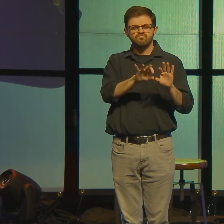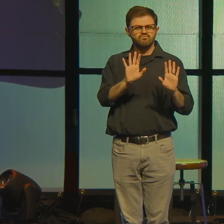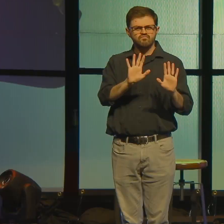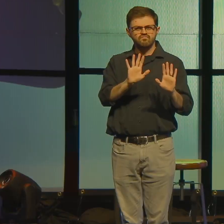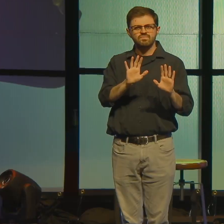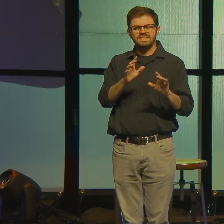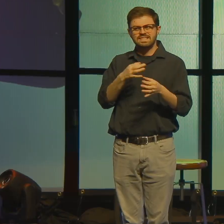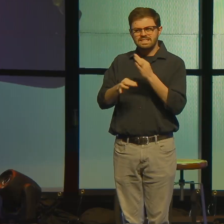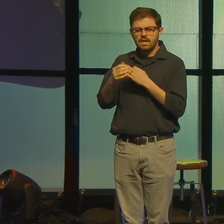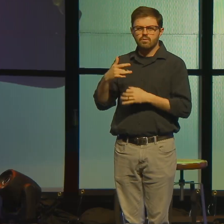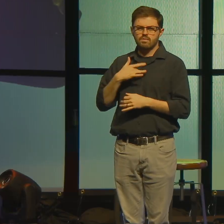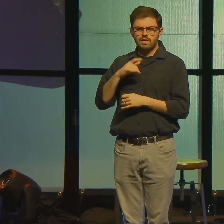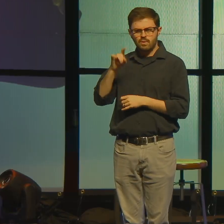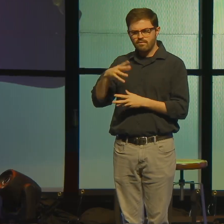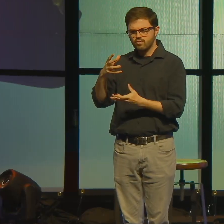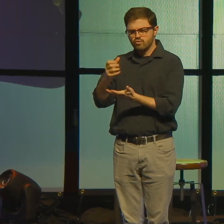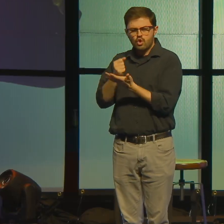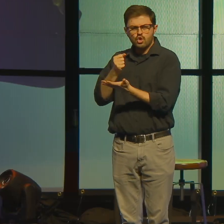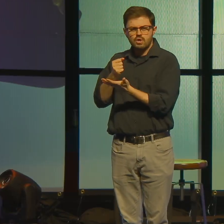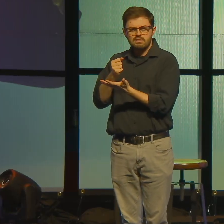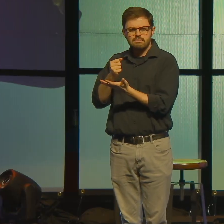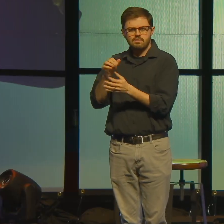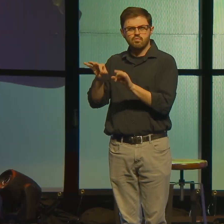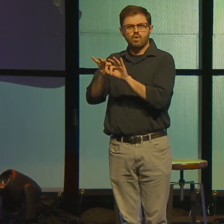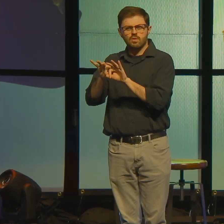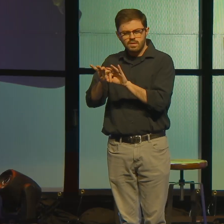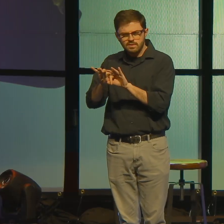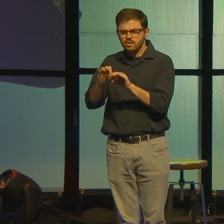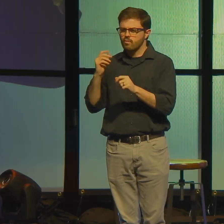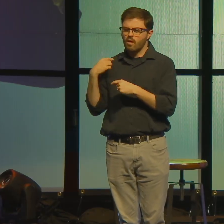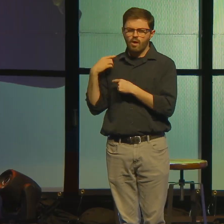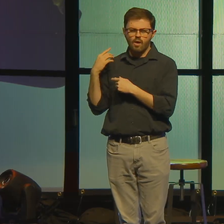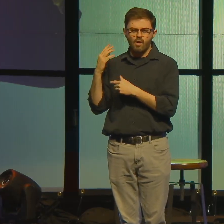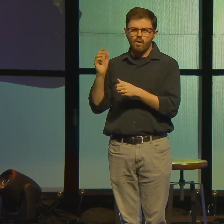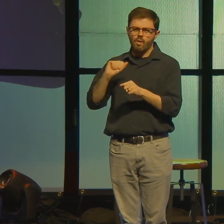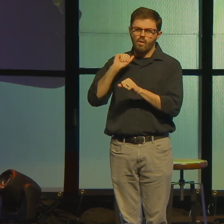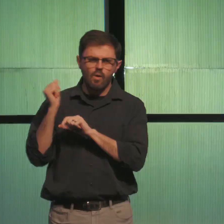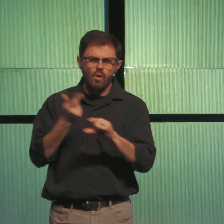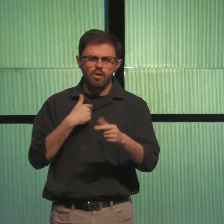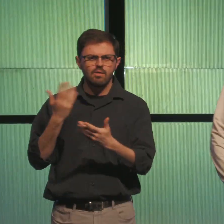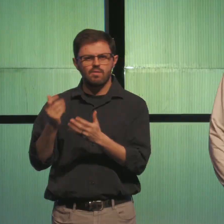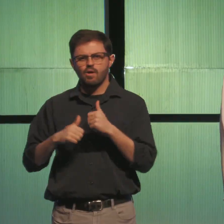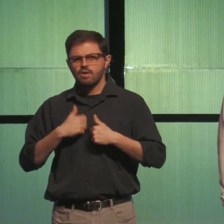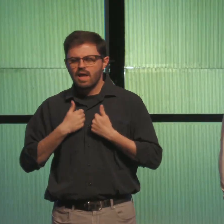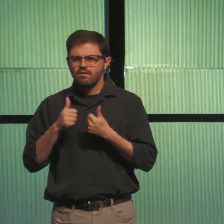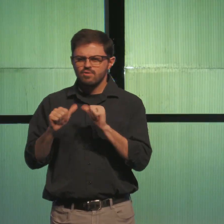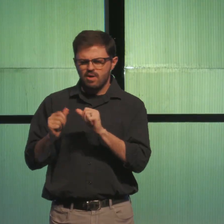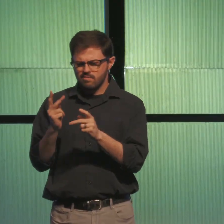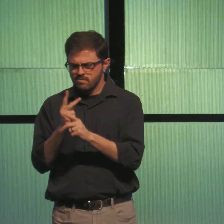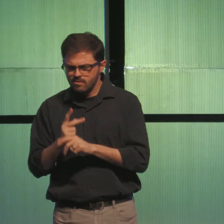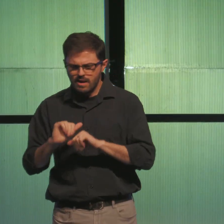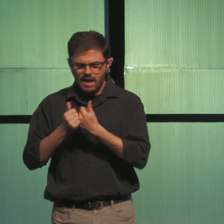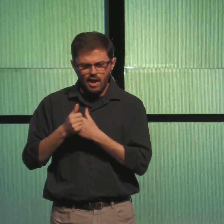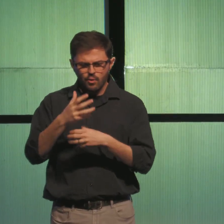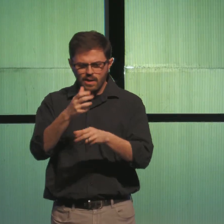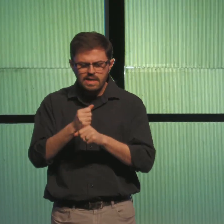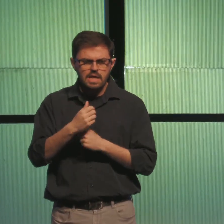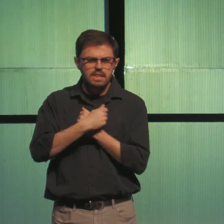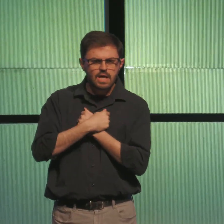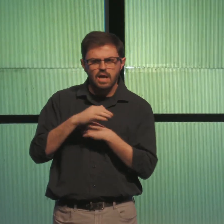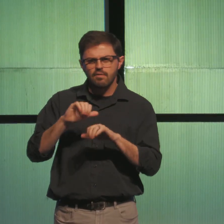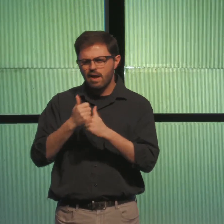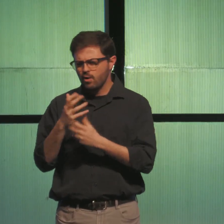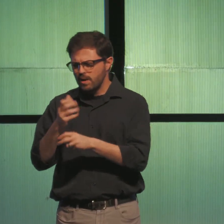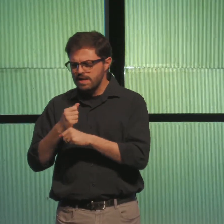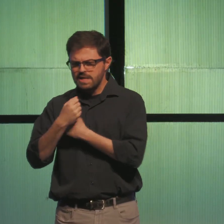And so we spend our whole lives navigating that. How do I earn people's love? How do I earn people's security? And when that